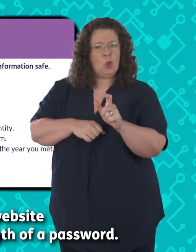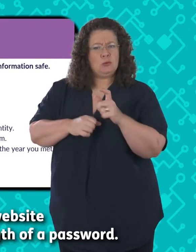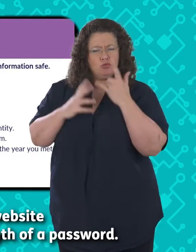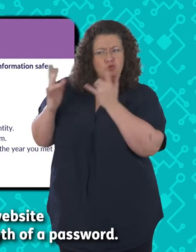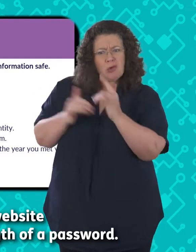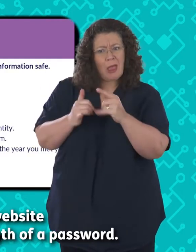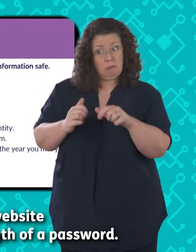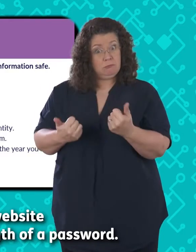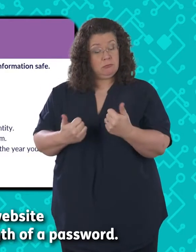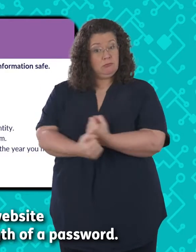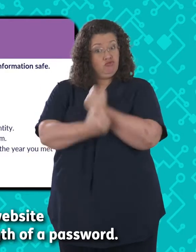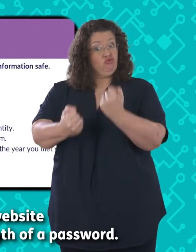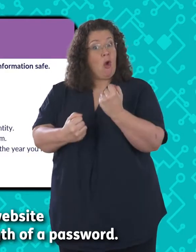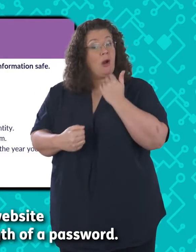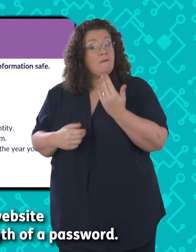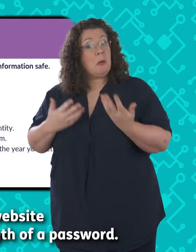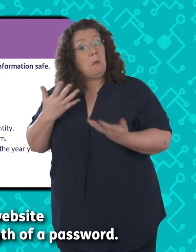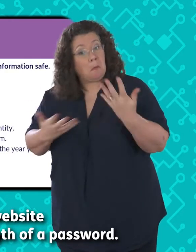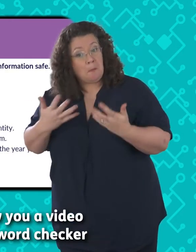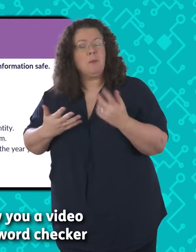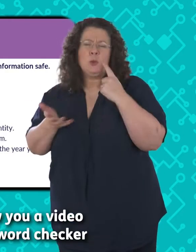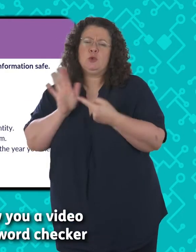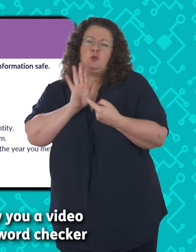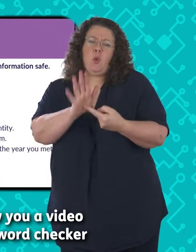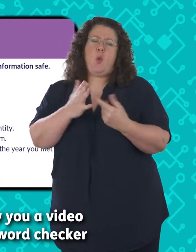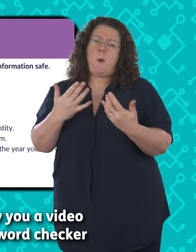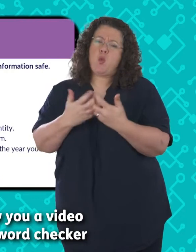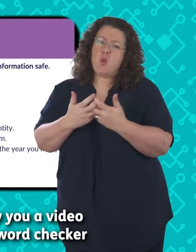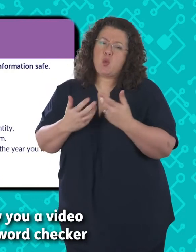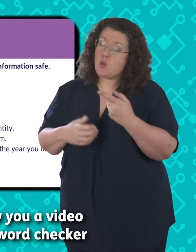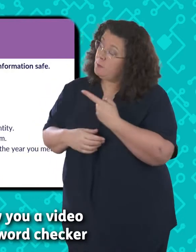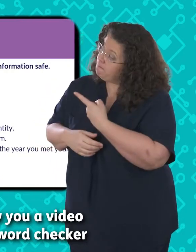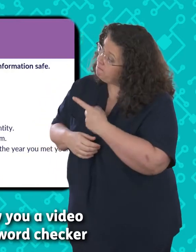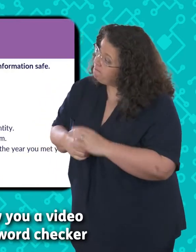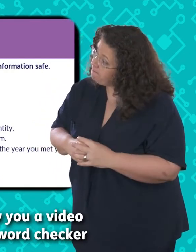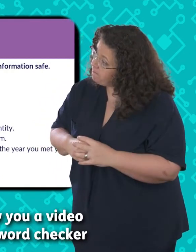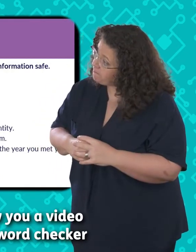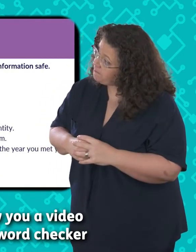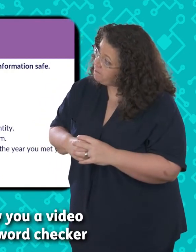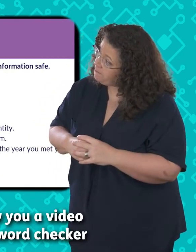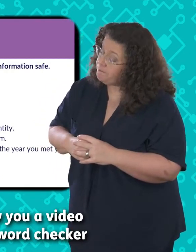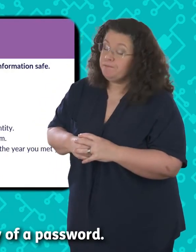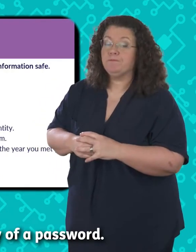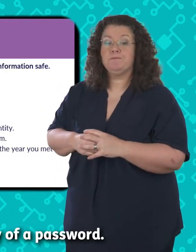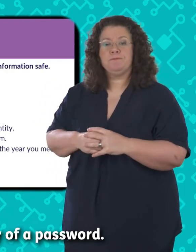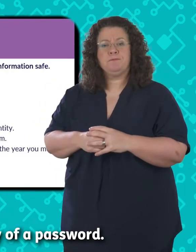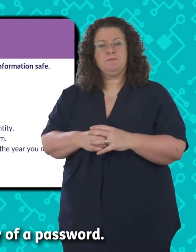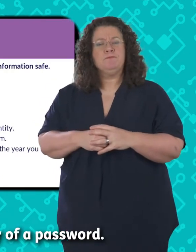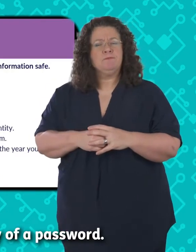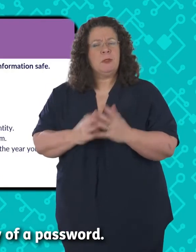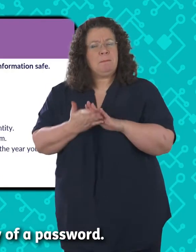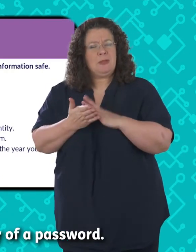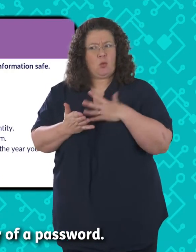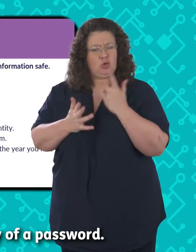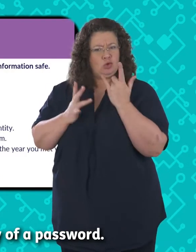to check on the strength of a password. I'm going to show you a video now using a password checker to check